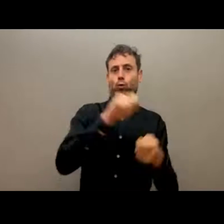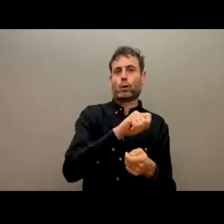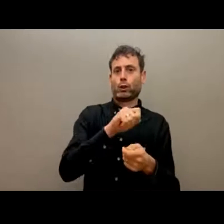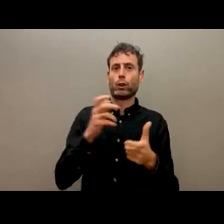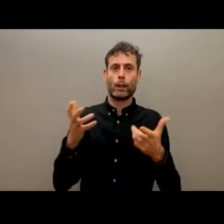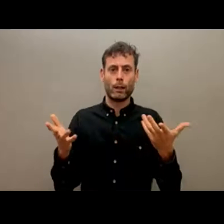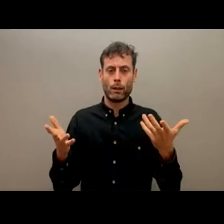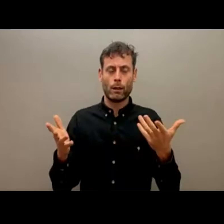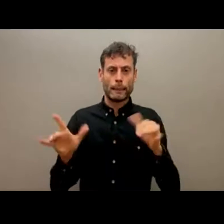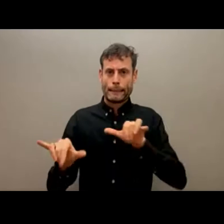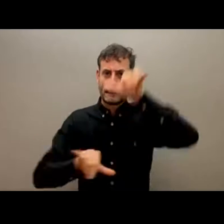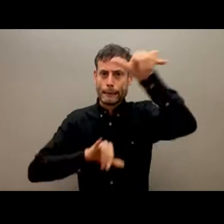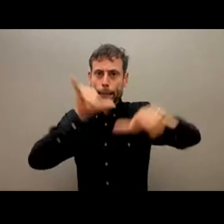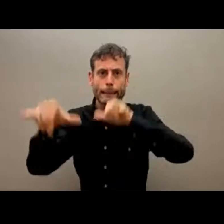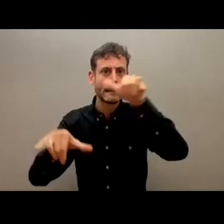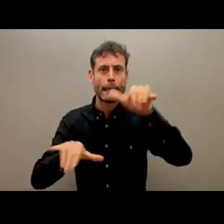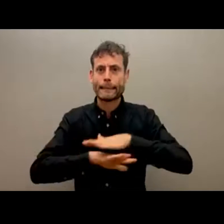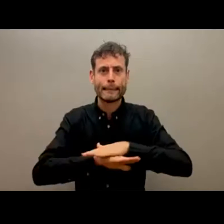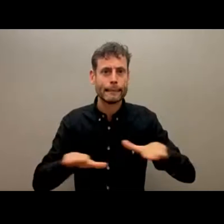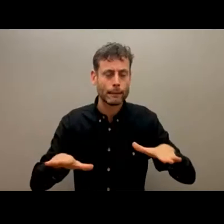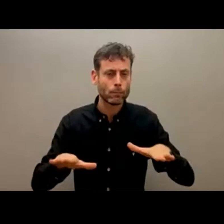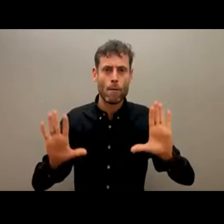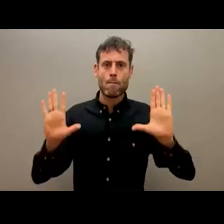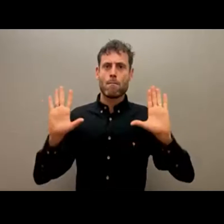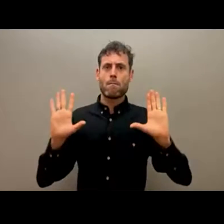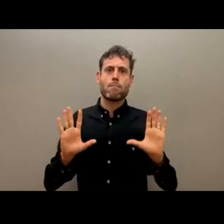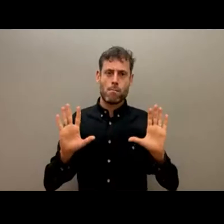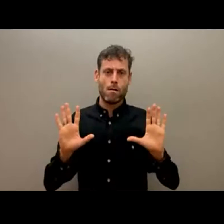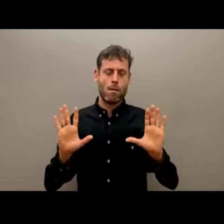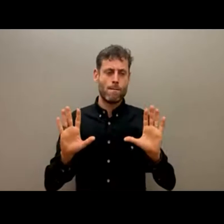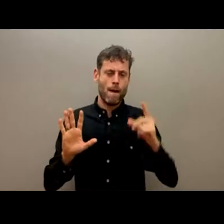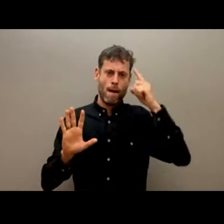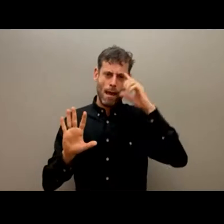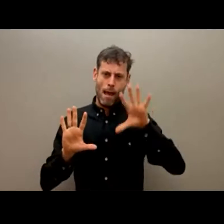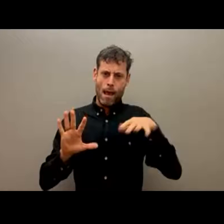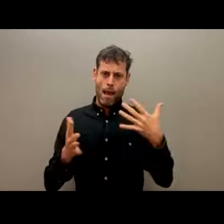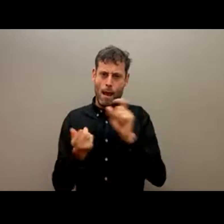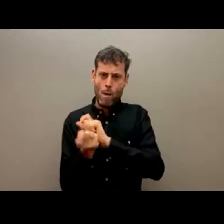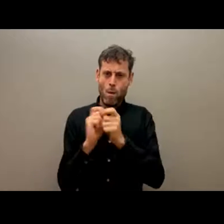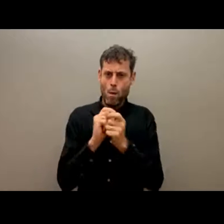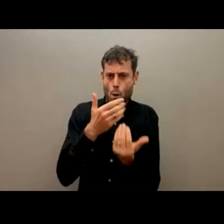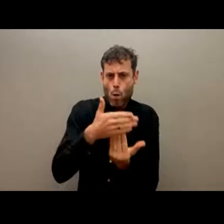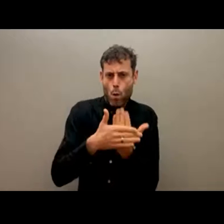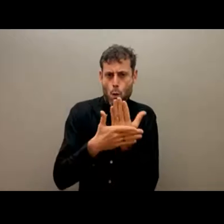emergence of some really kind of new and good responses, which were maybe some of the things